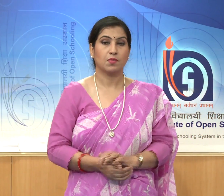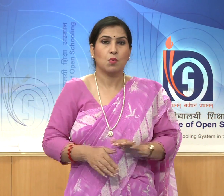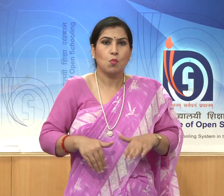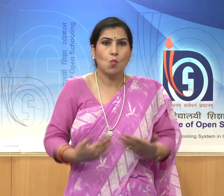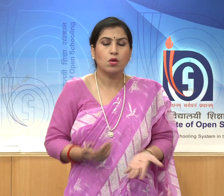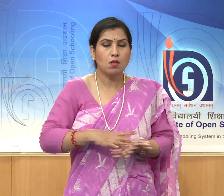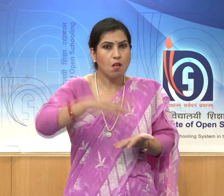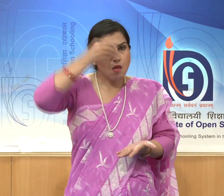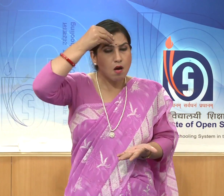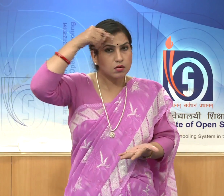what we have learned